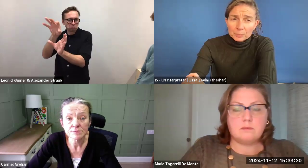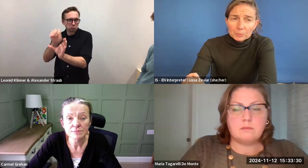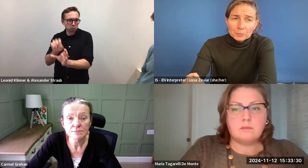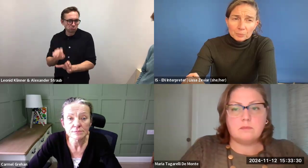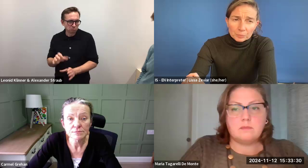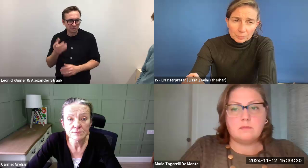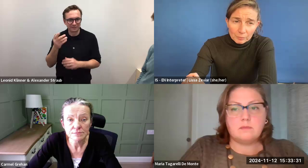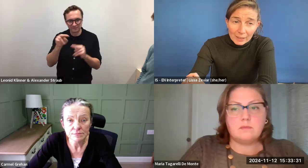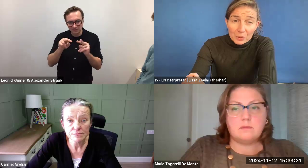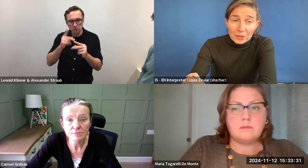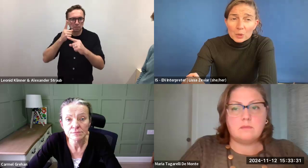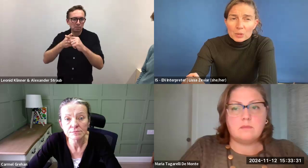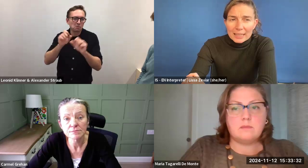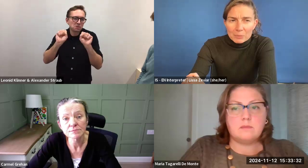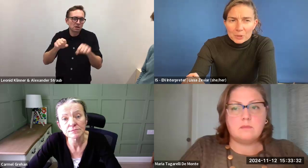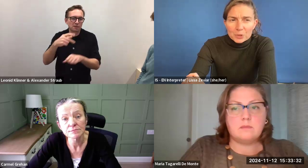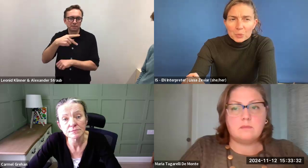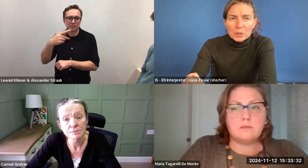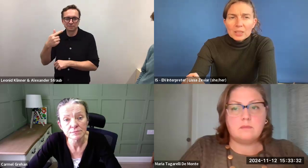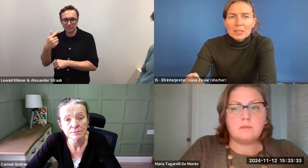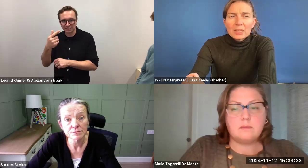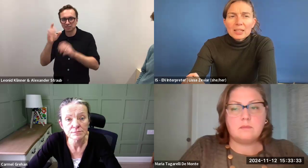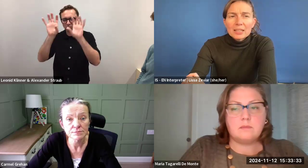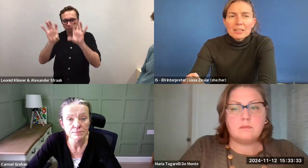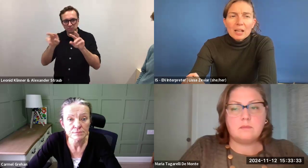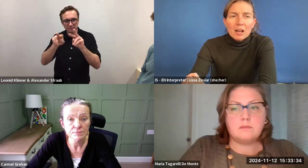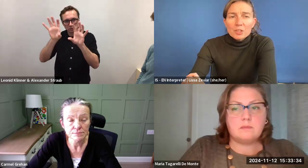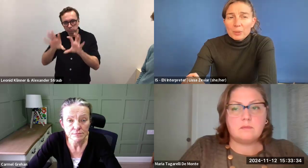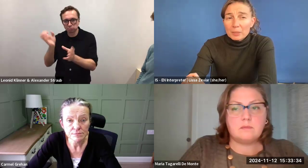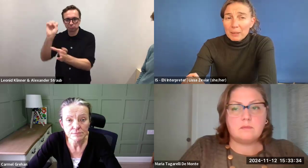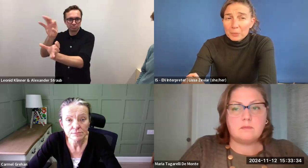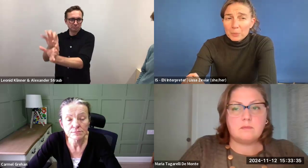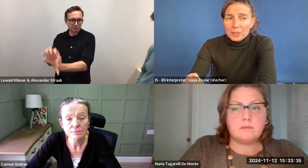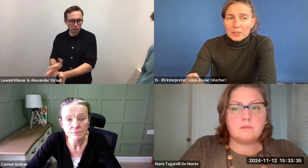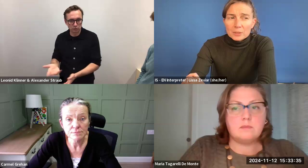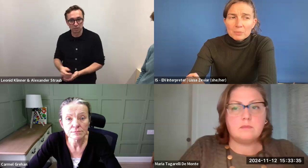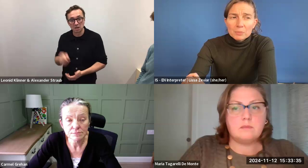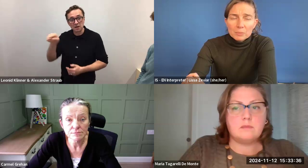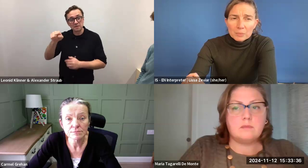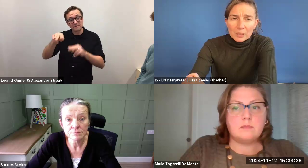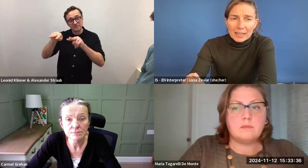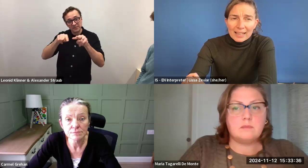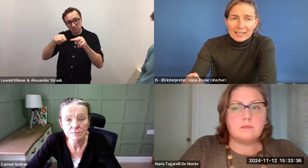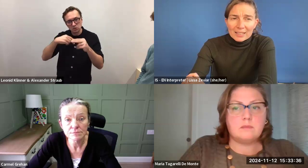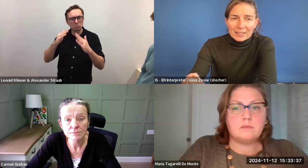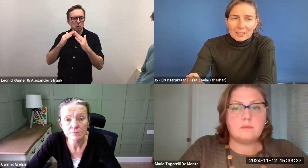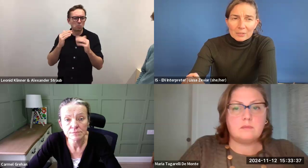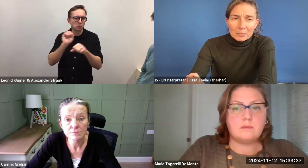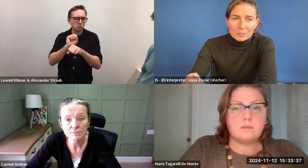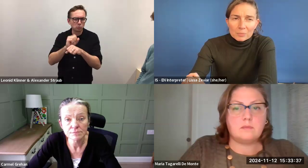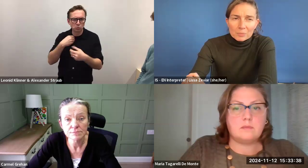labeled. And within those labels, we can then also add a PowerPoint.